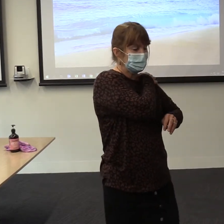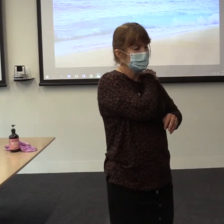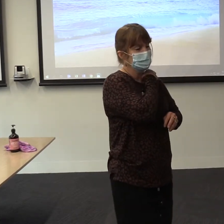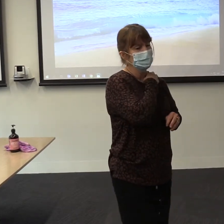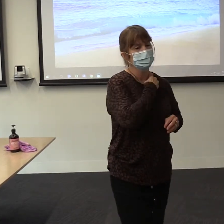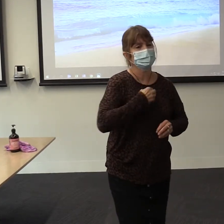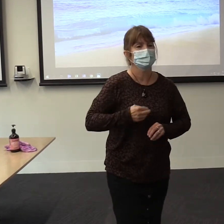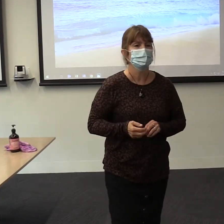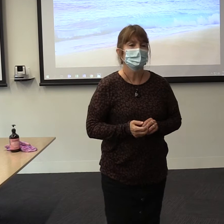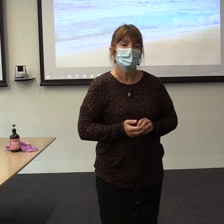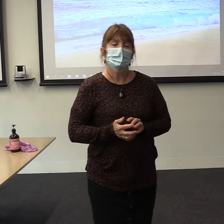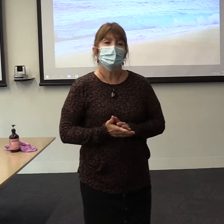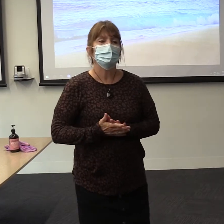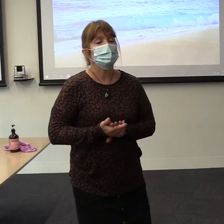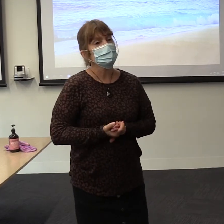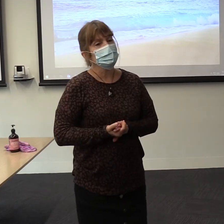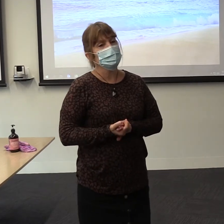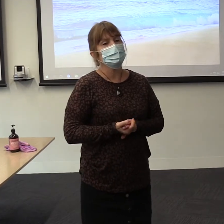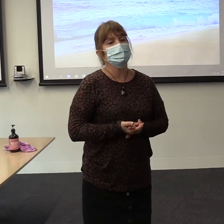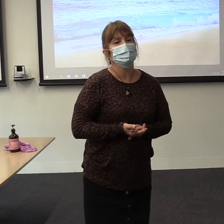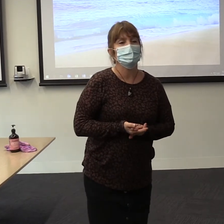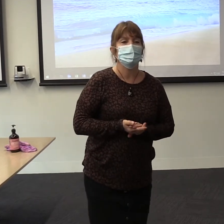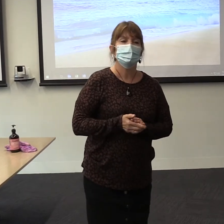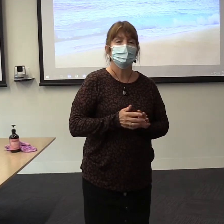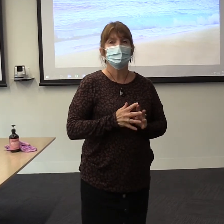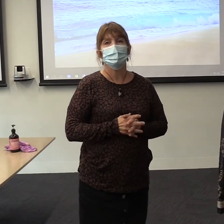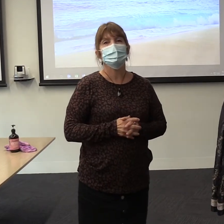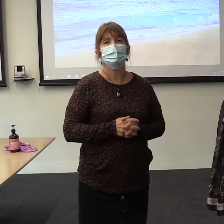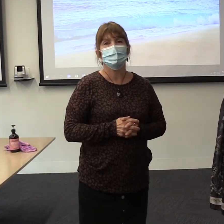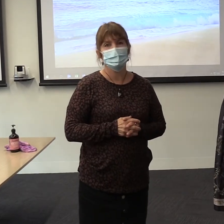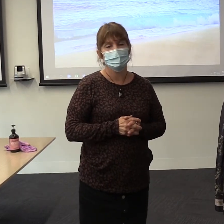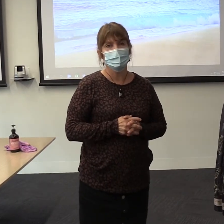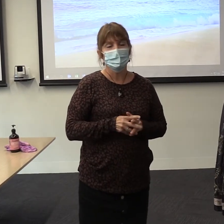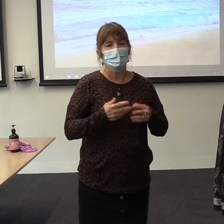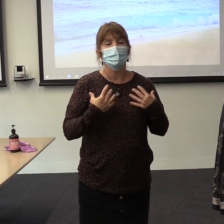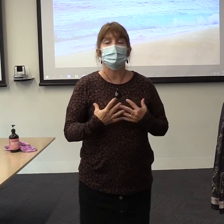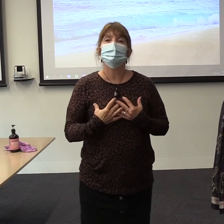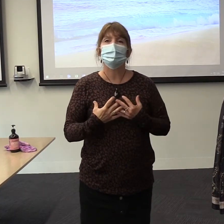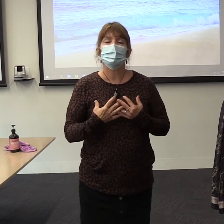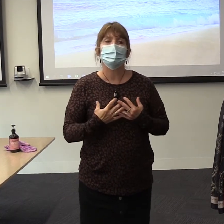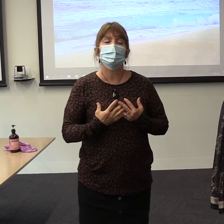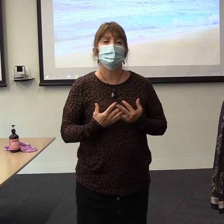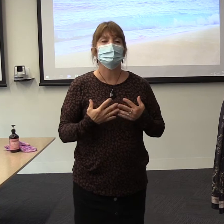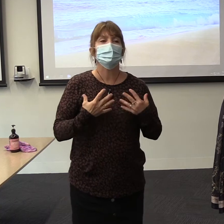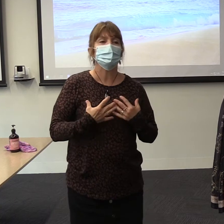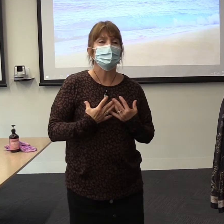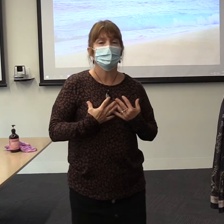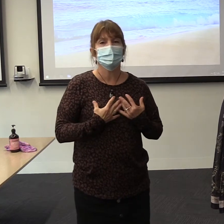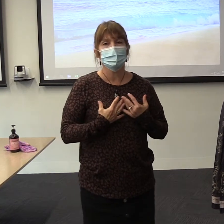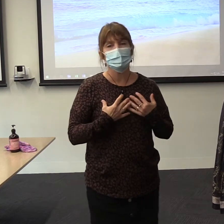here. And we're going to take you through 3 different ways of breathing, because the breath has a